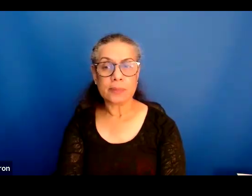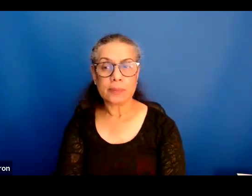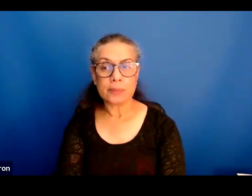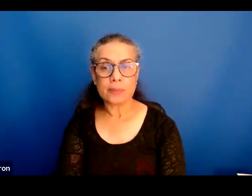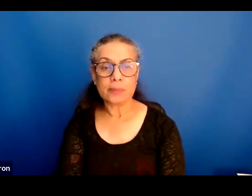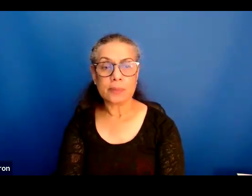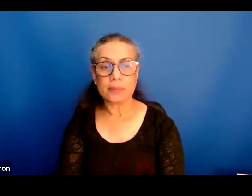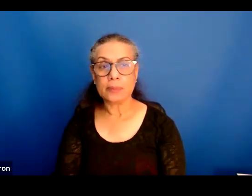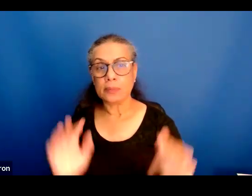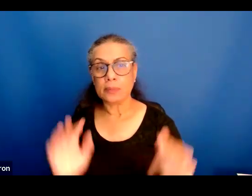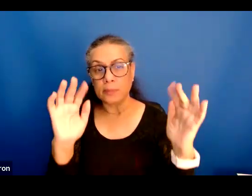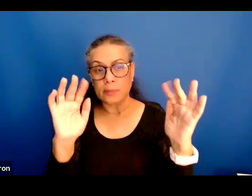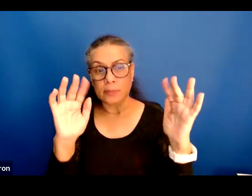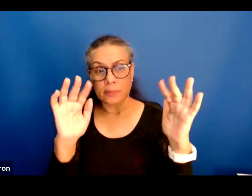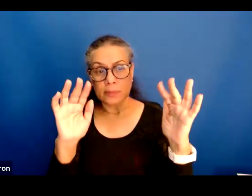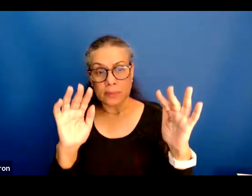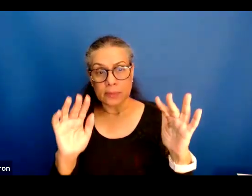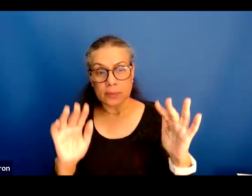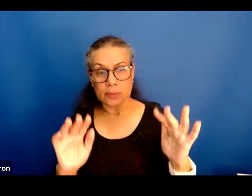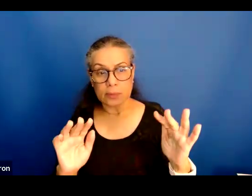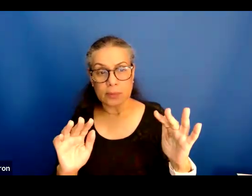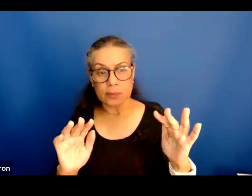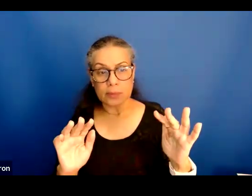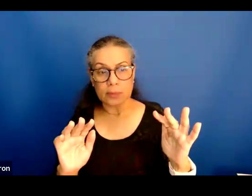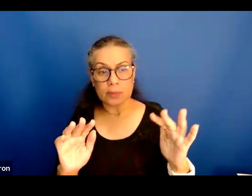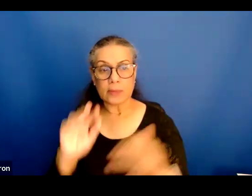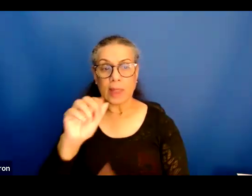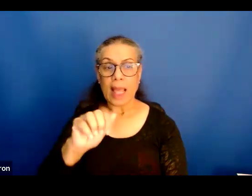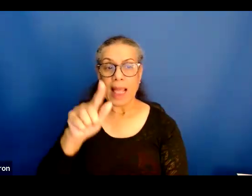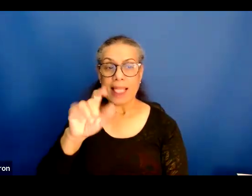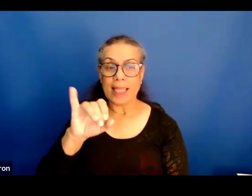I think Alexis Perdomo is back.